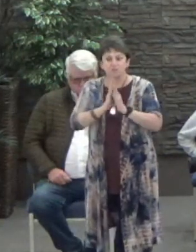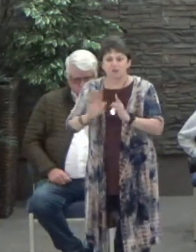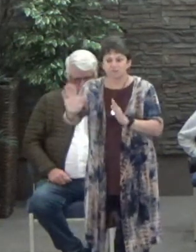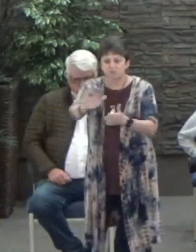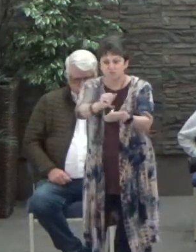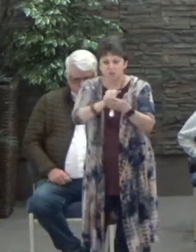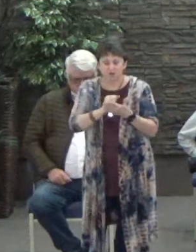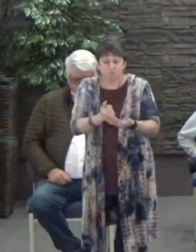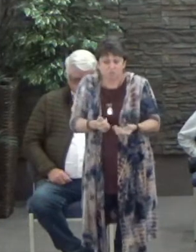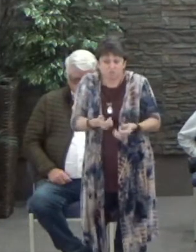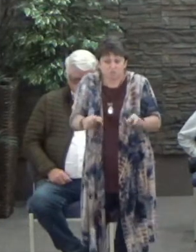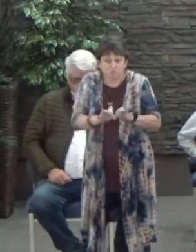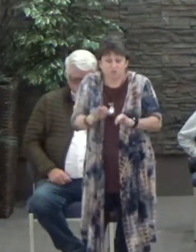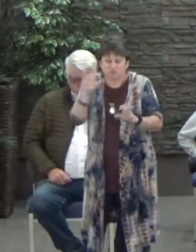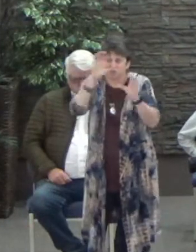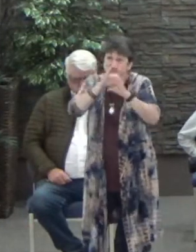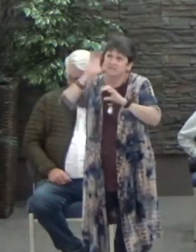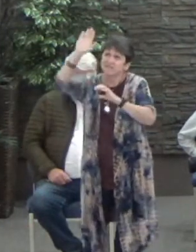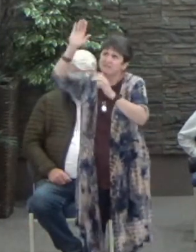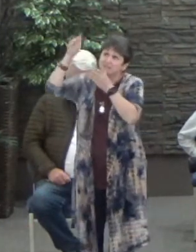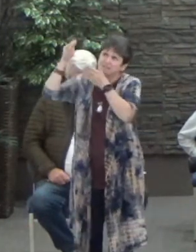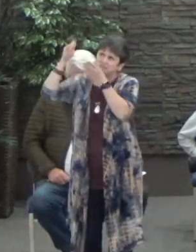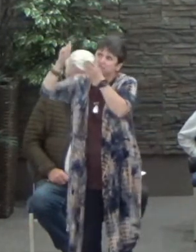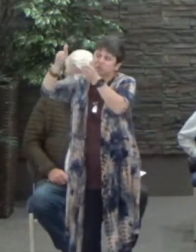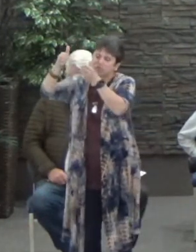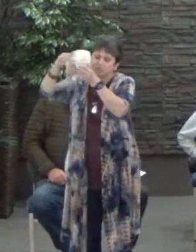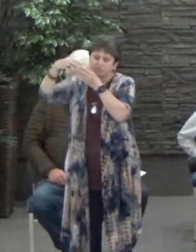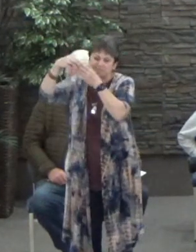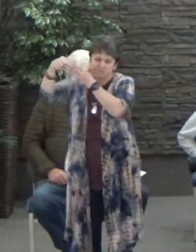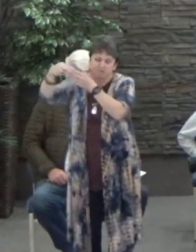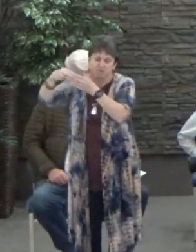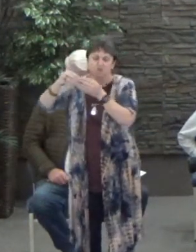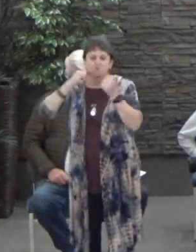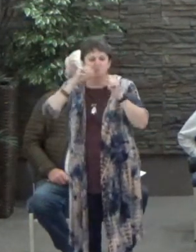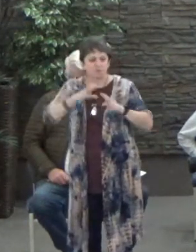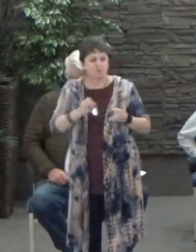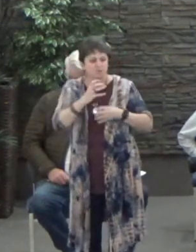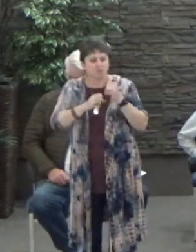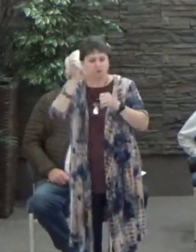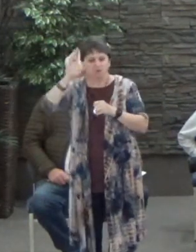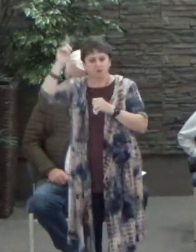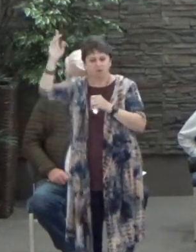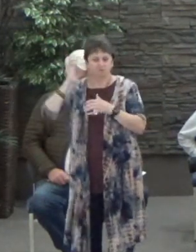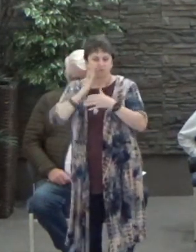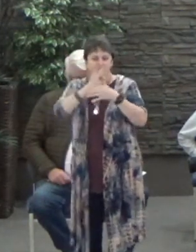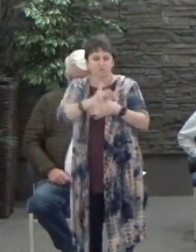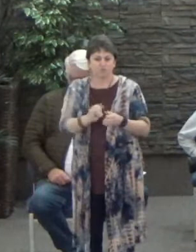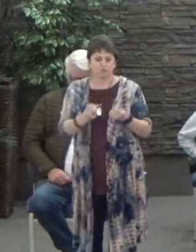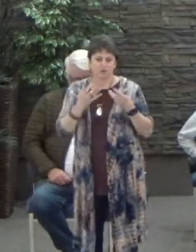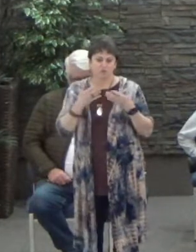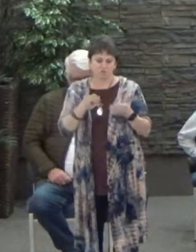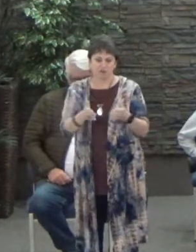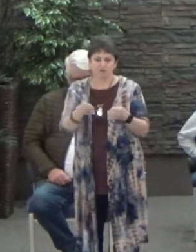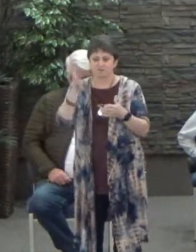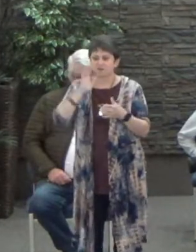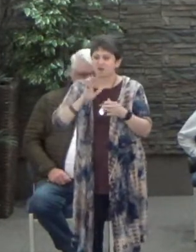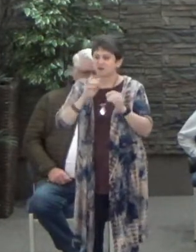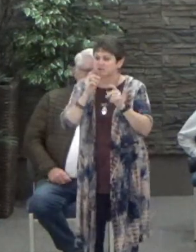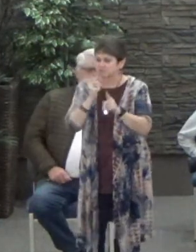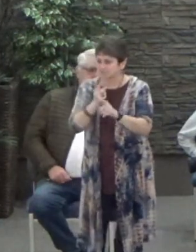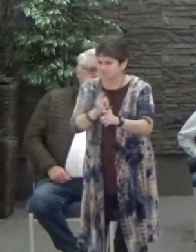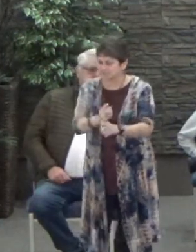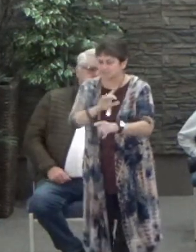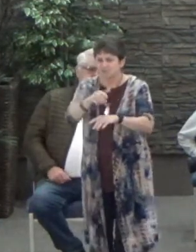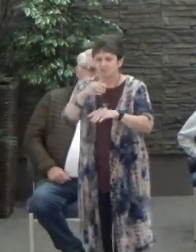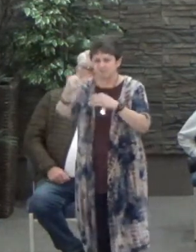help and most importantly, to seek God's direction. We have been blessed for many years by God's intervention in many ways. God has consistently